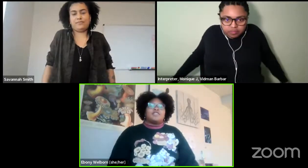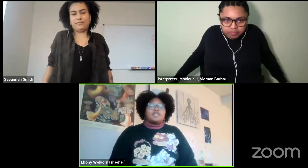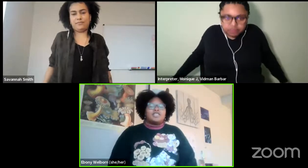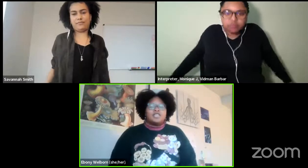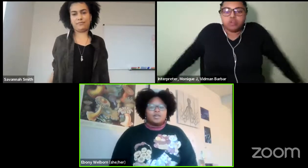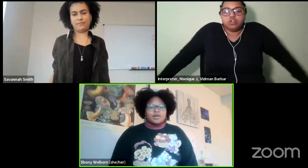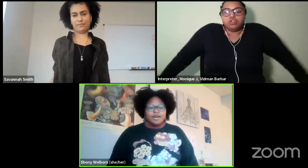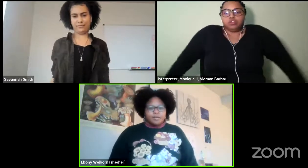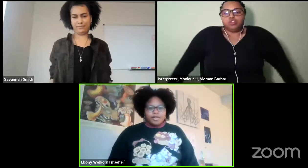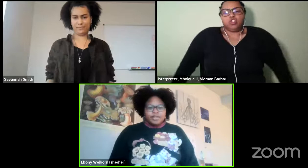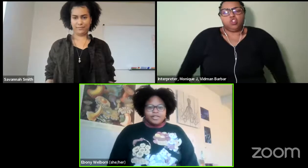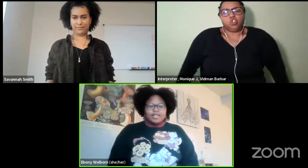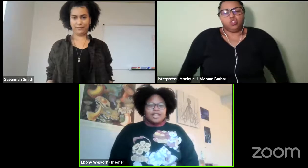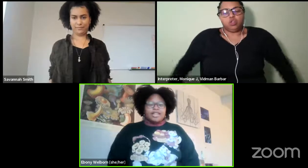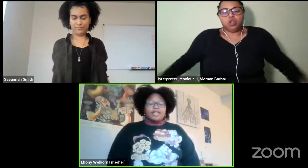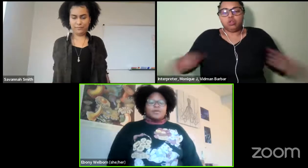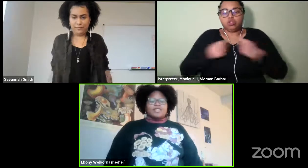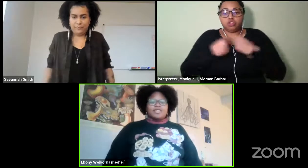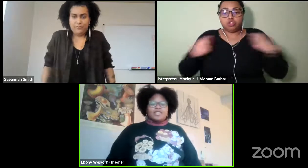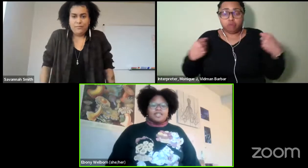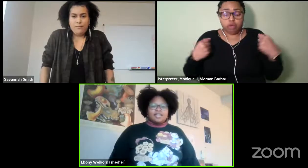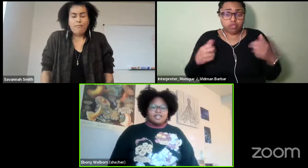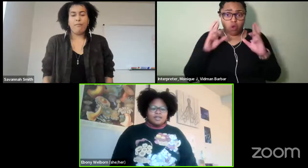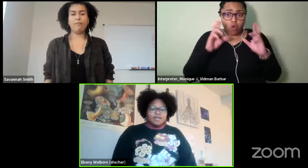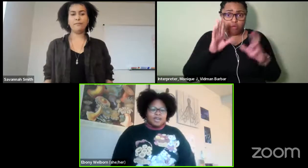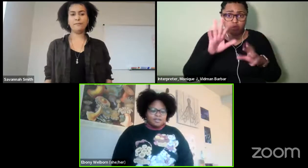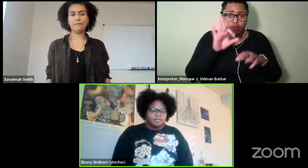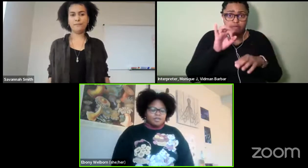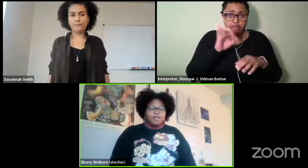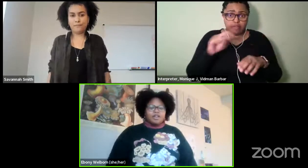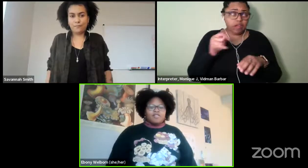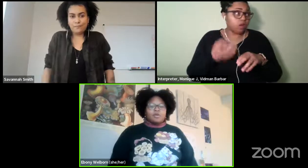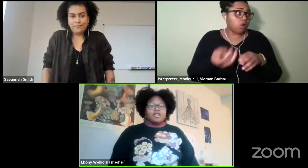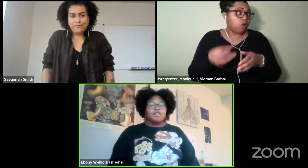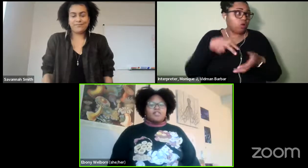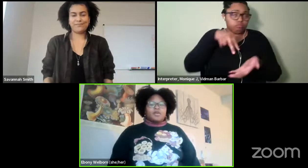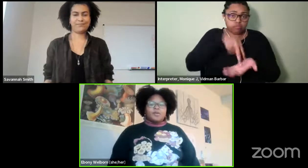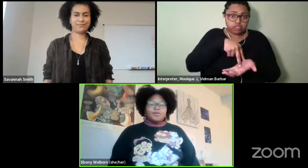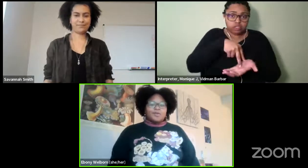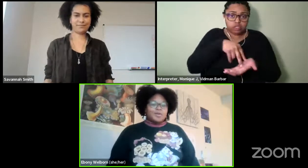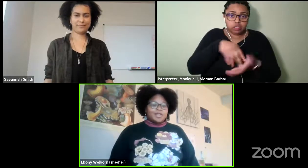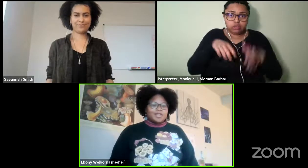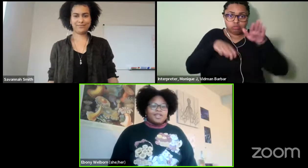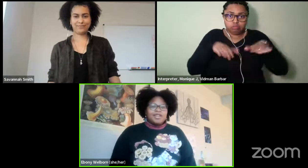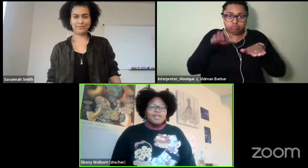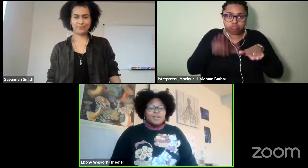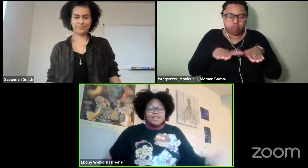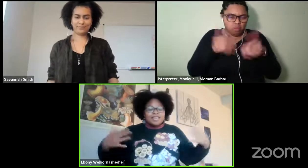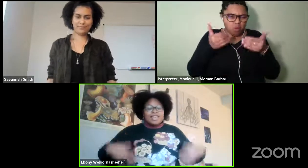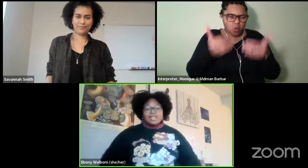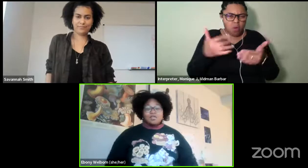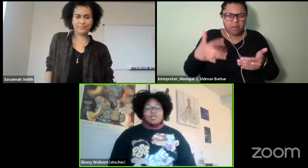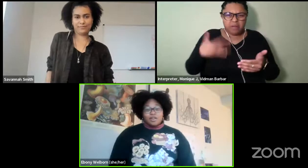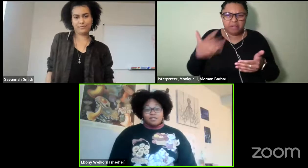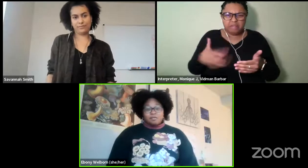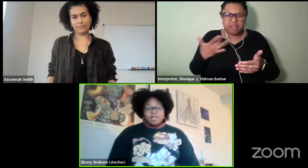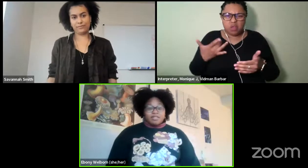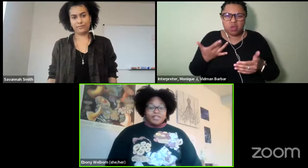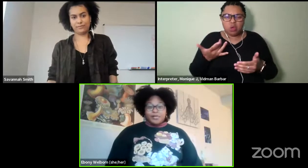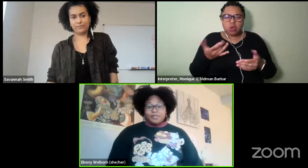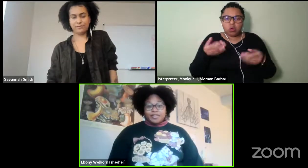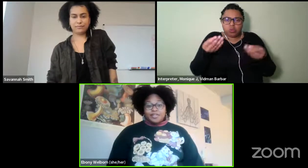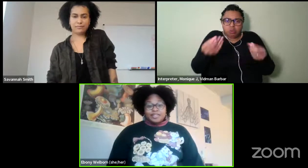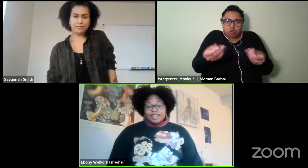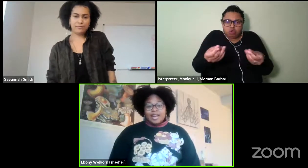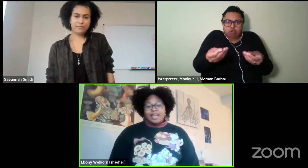Hopefully your feet are touching the ground, whether you're standing or sitting. Go ahead and feel the earth beneath you, or connect to the earth